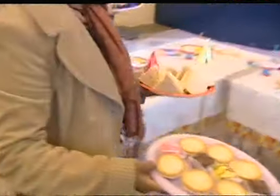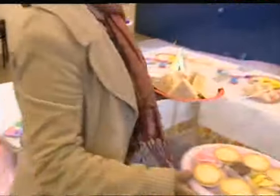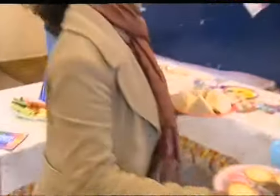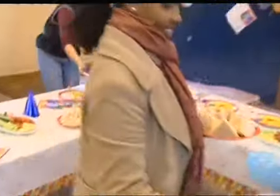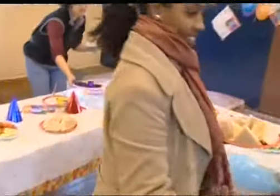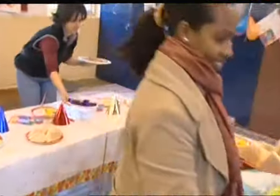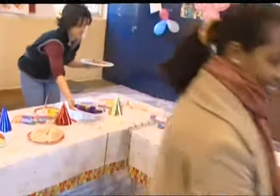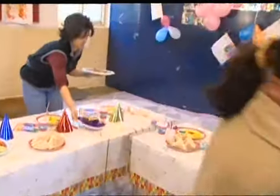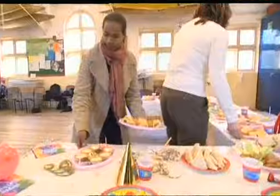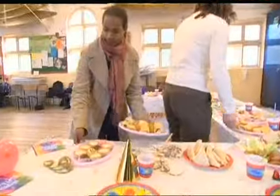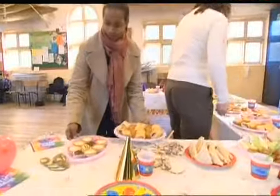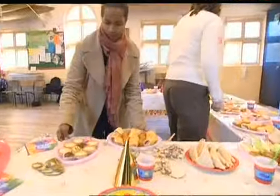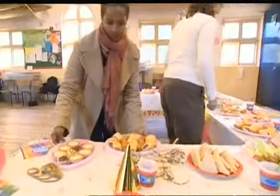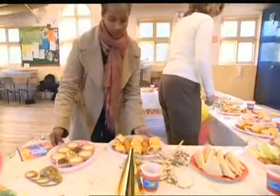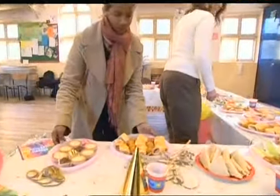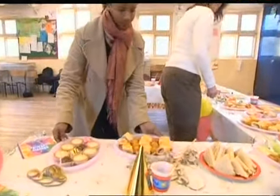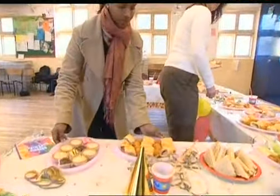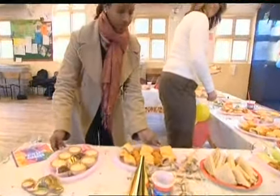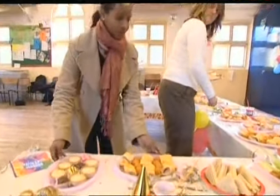There's lots of different foods.